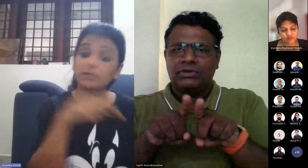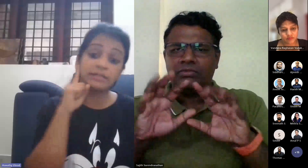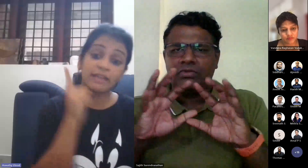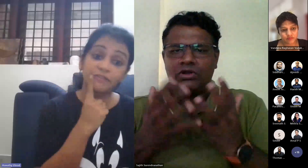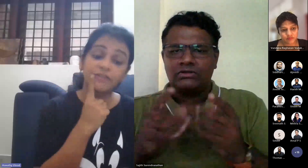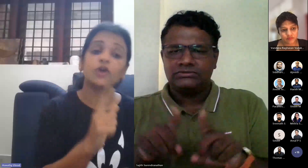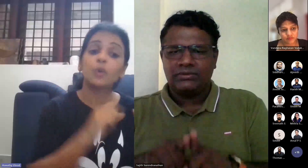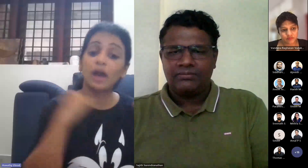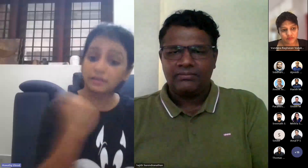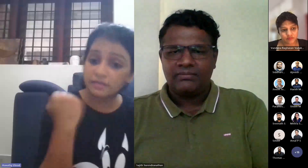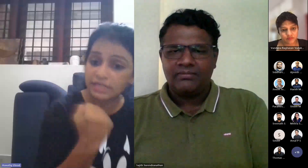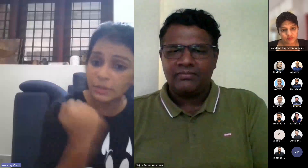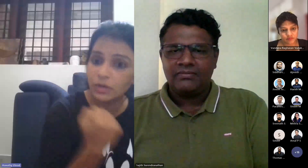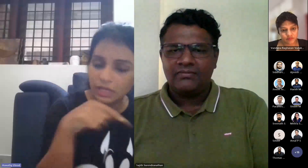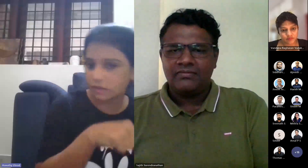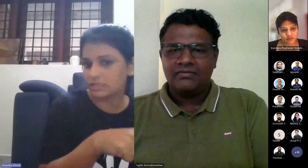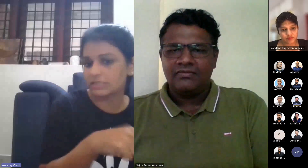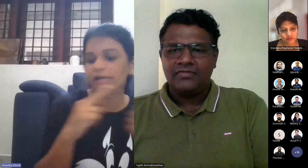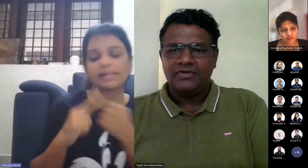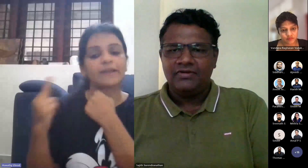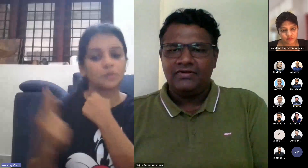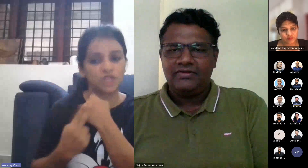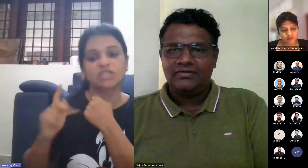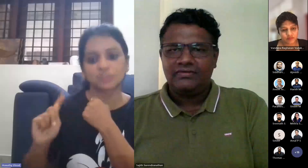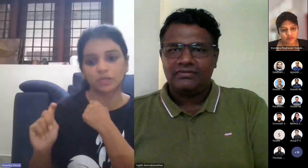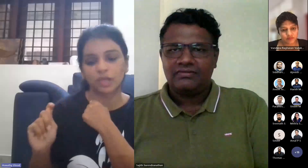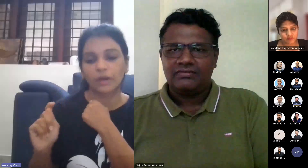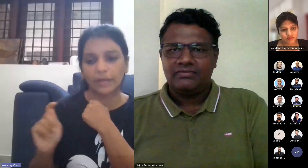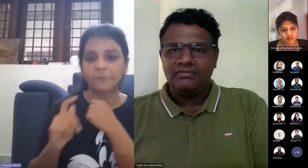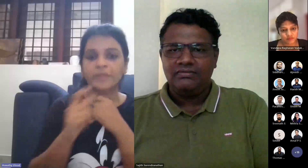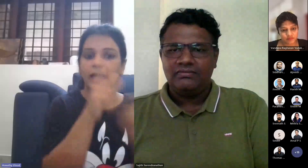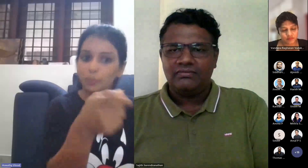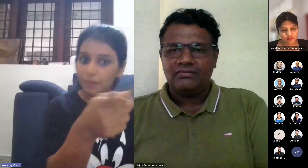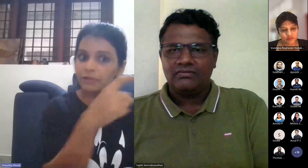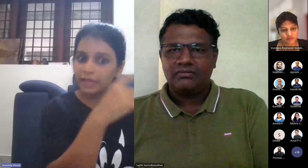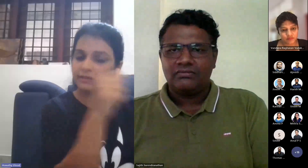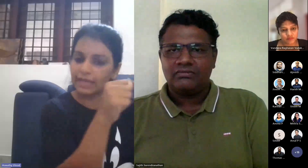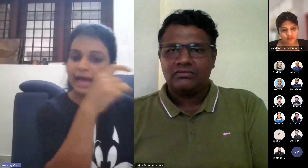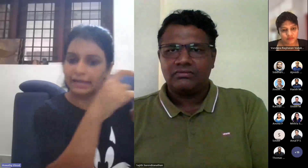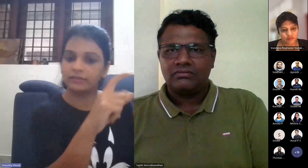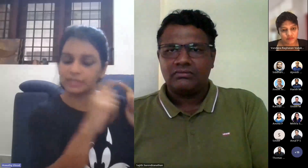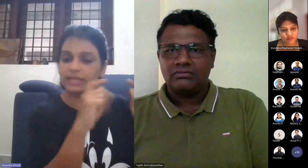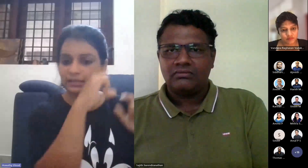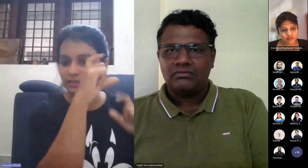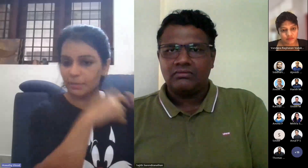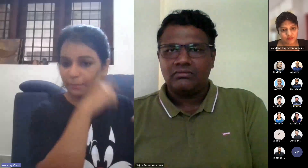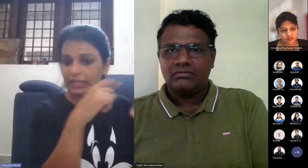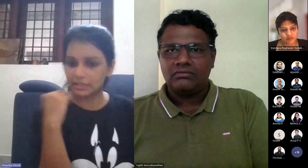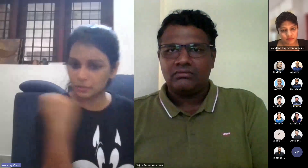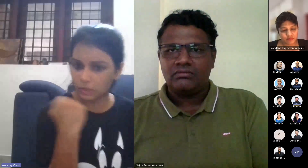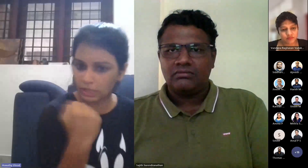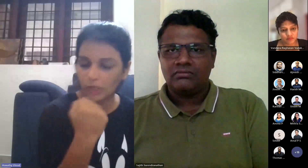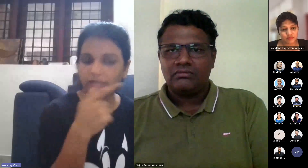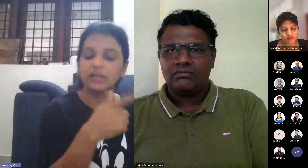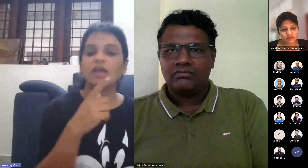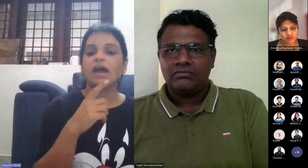people deaf who are really working on this currently. I know Nish is working on it. I know people like DAD is another company